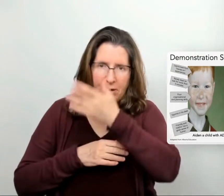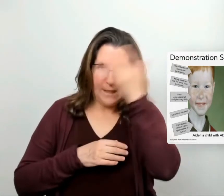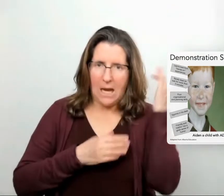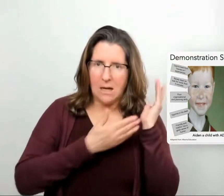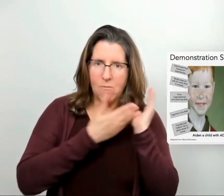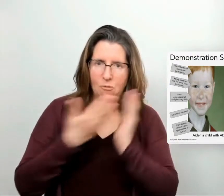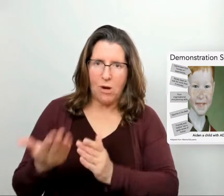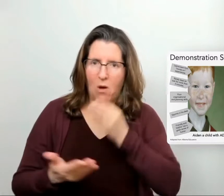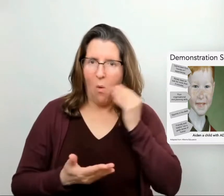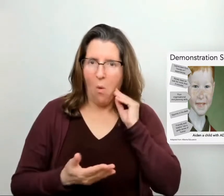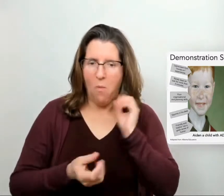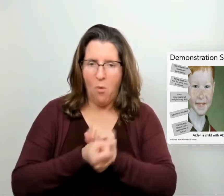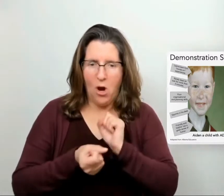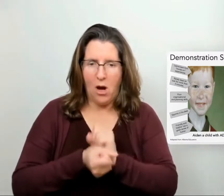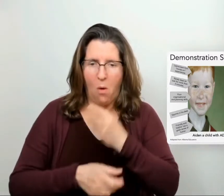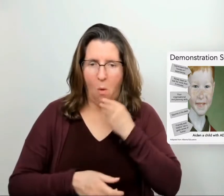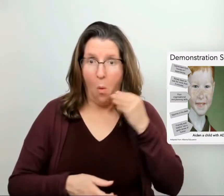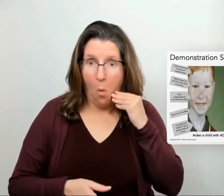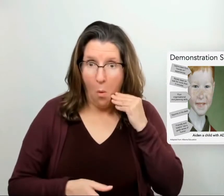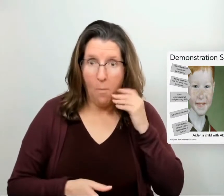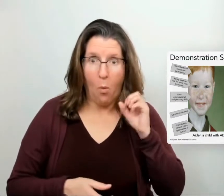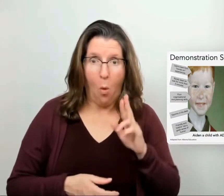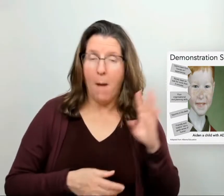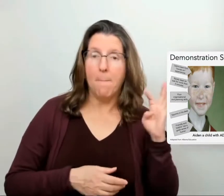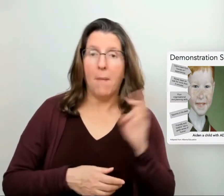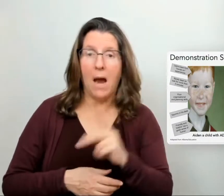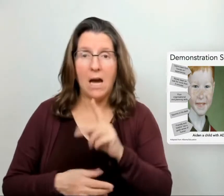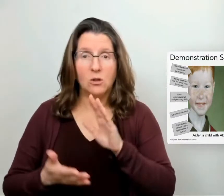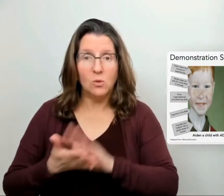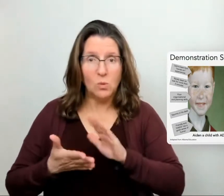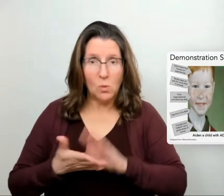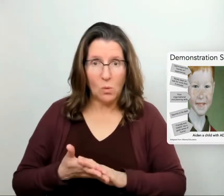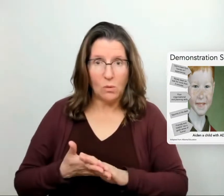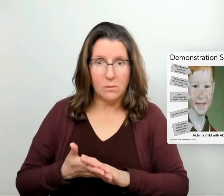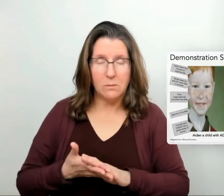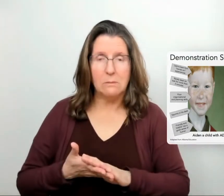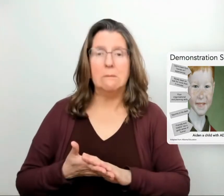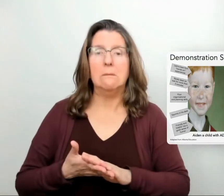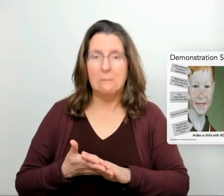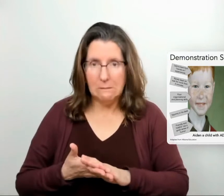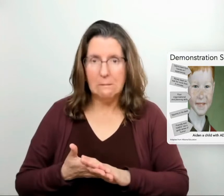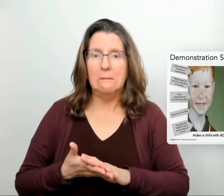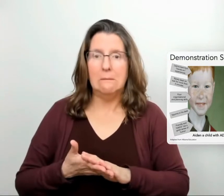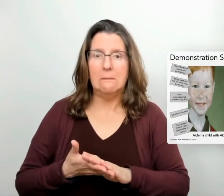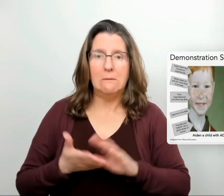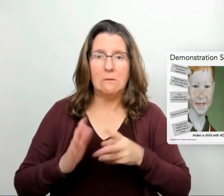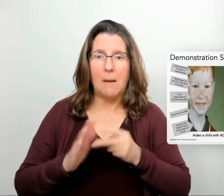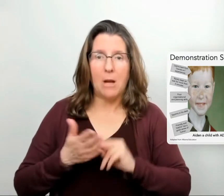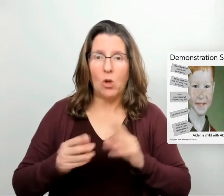We know he often forgets to bring his homework home and forgets to bring it back to school. If he